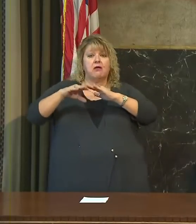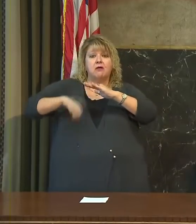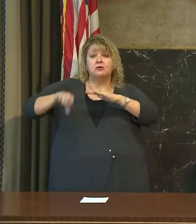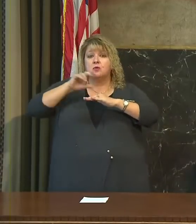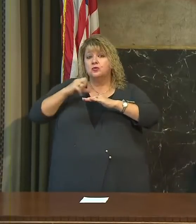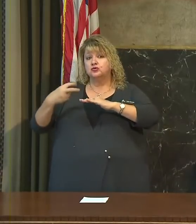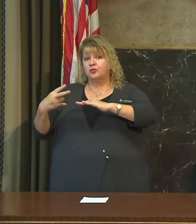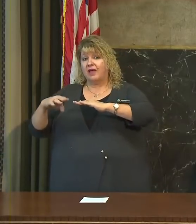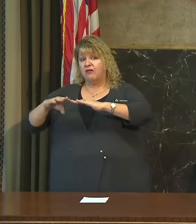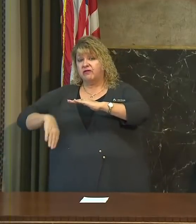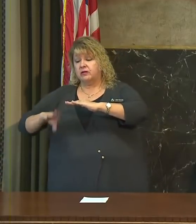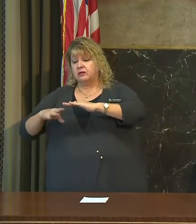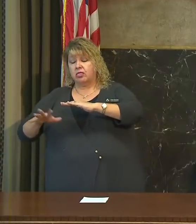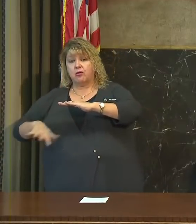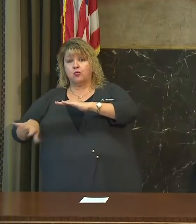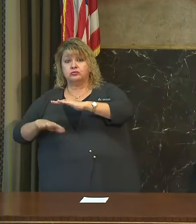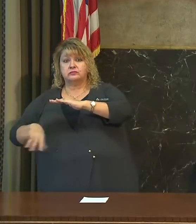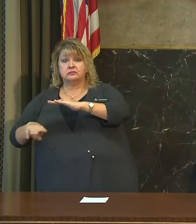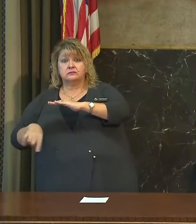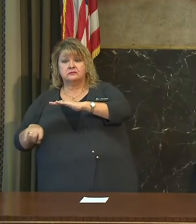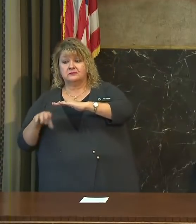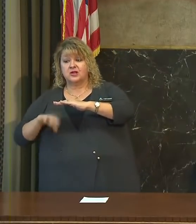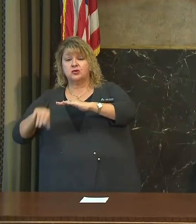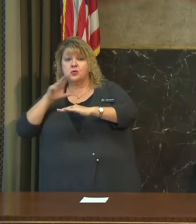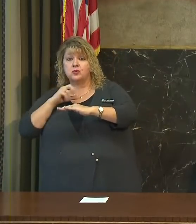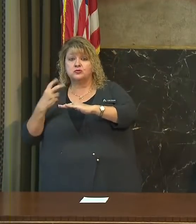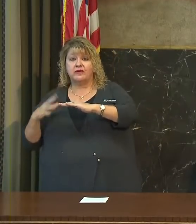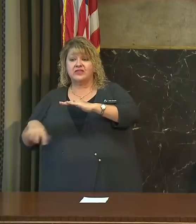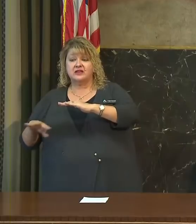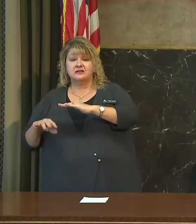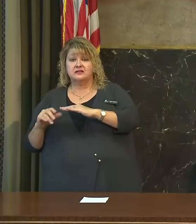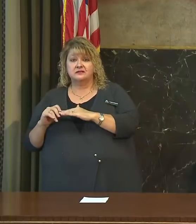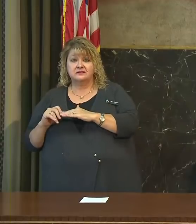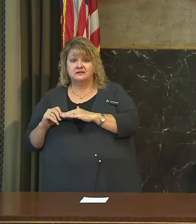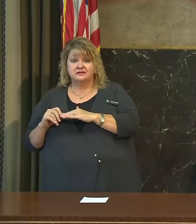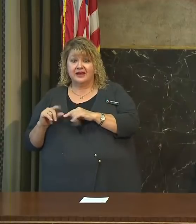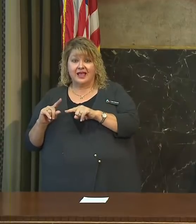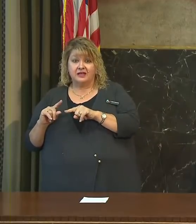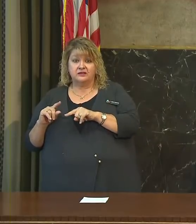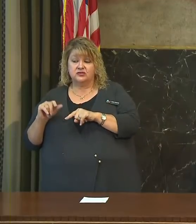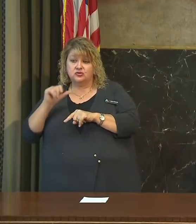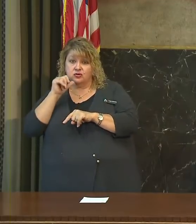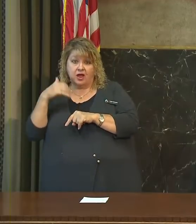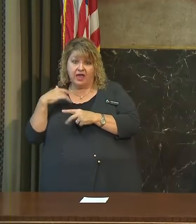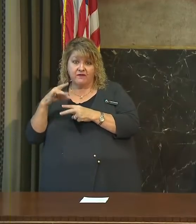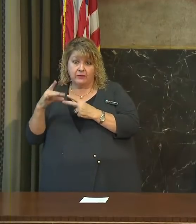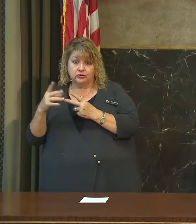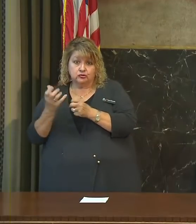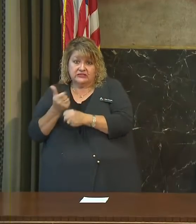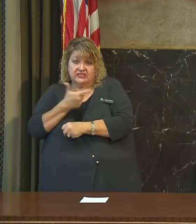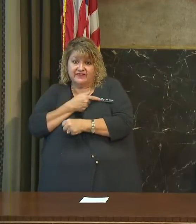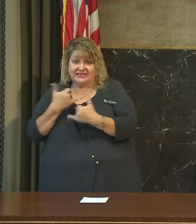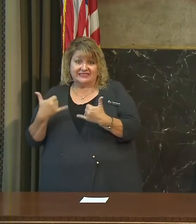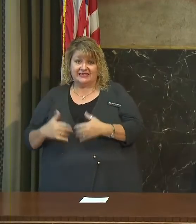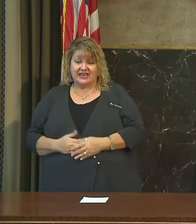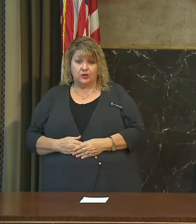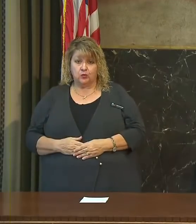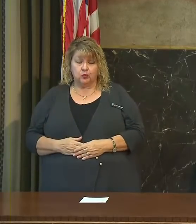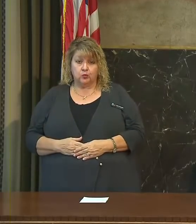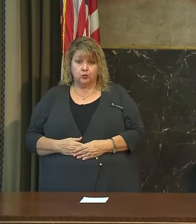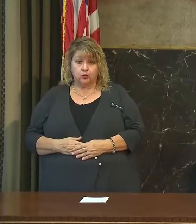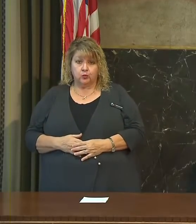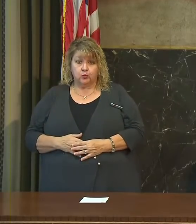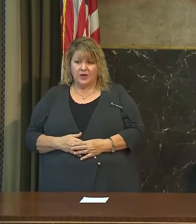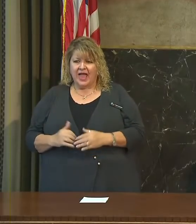days ago. And children younger than 12 do not have the option of getting vaccinated right now. So we